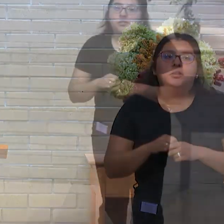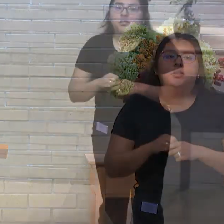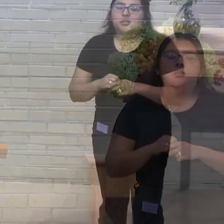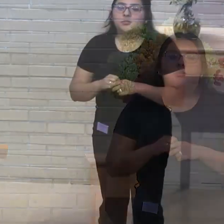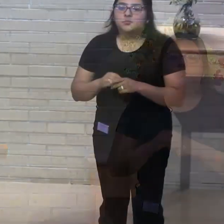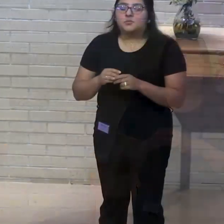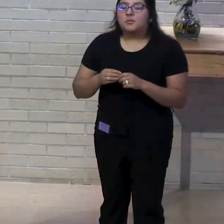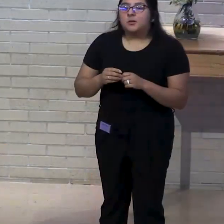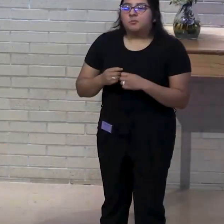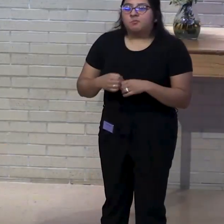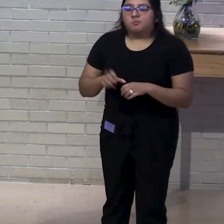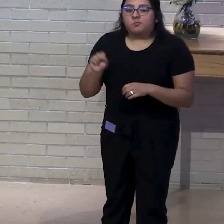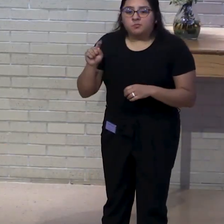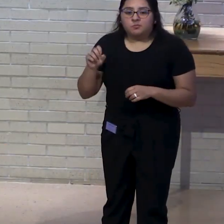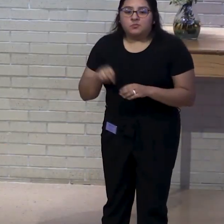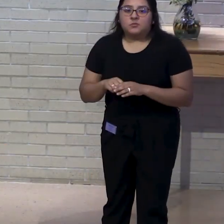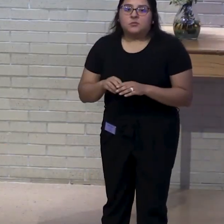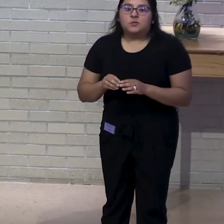matters.